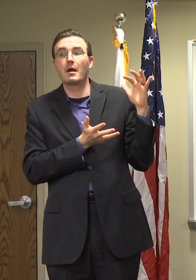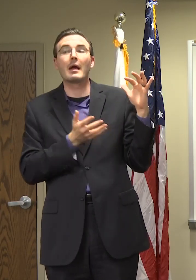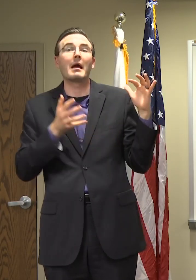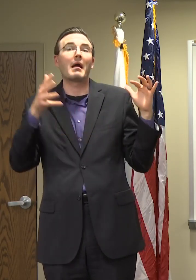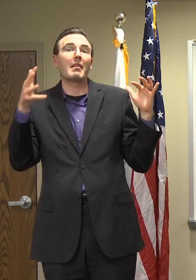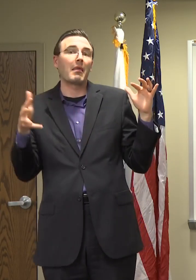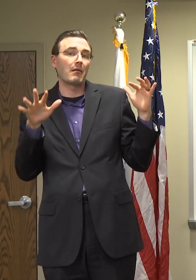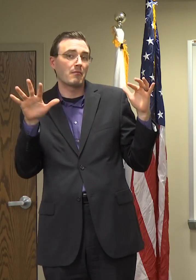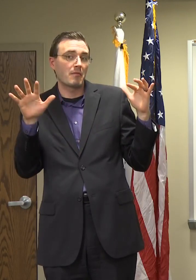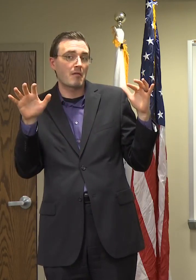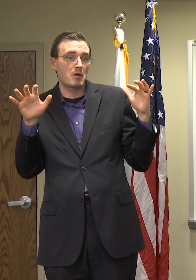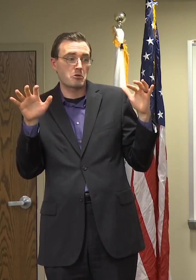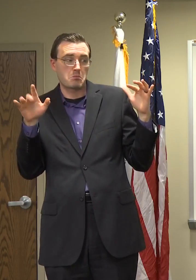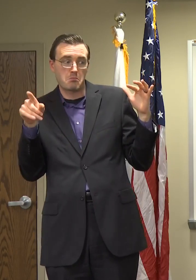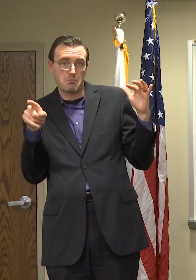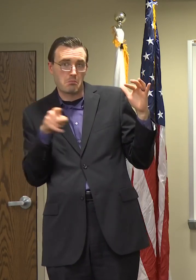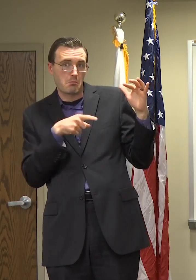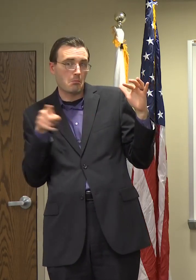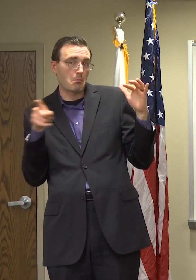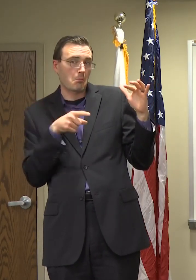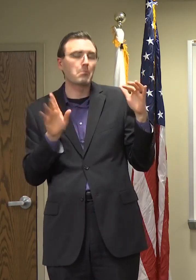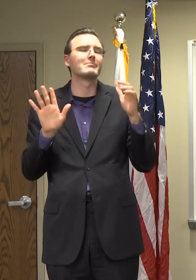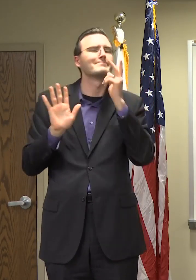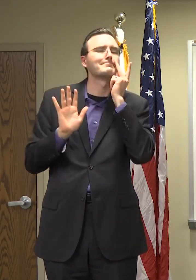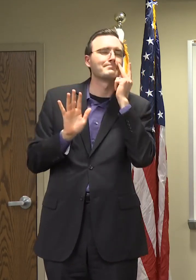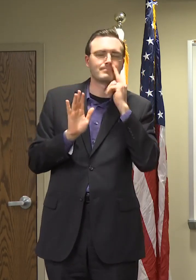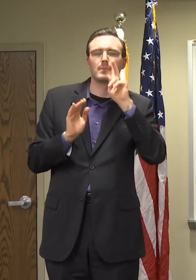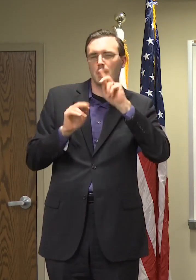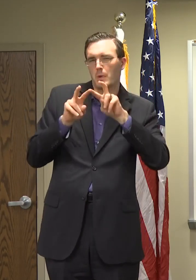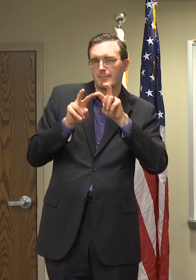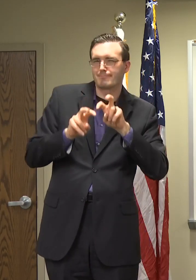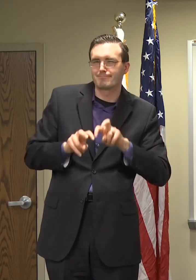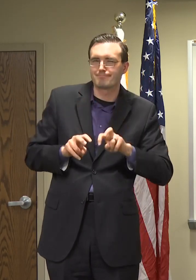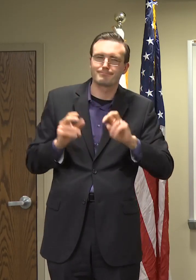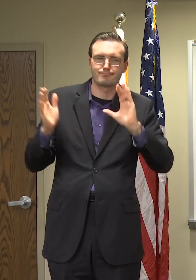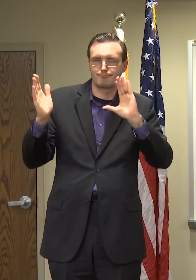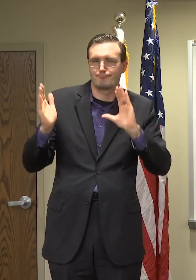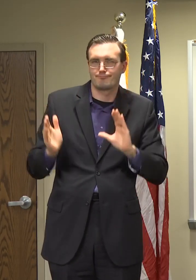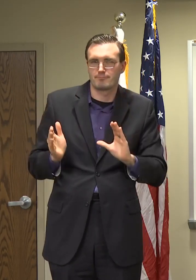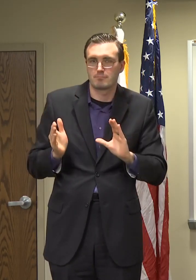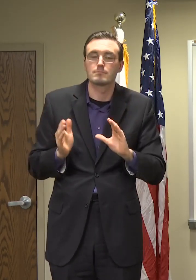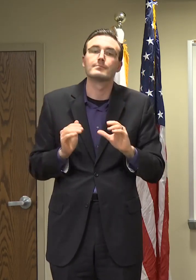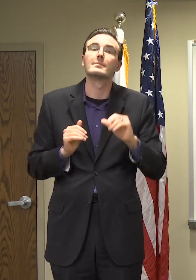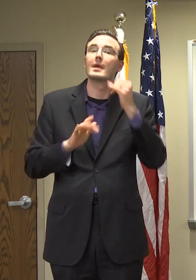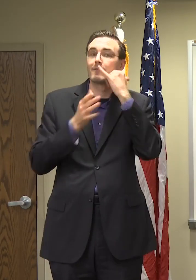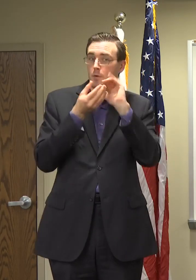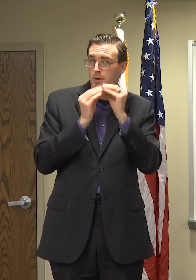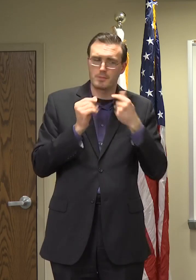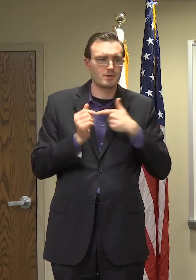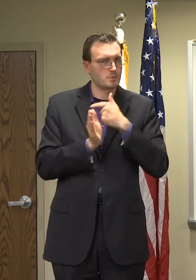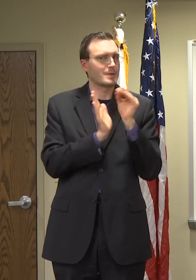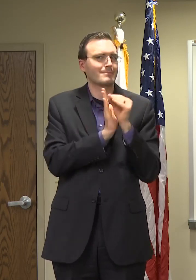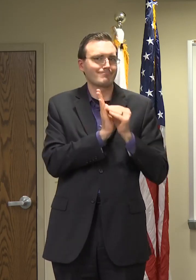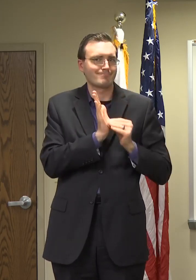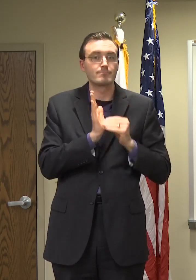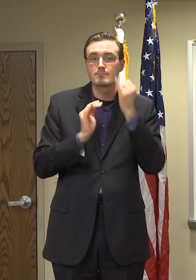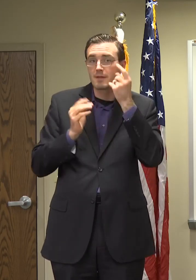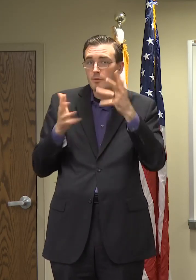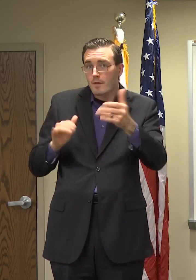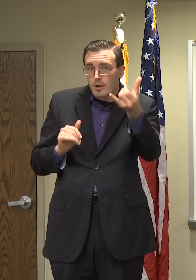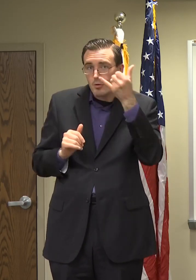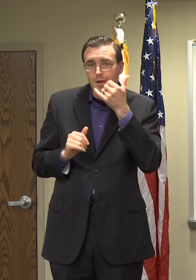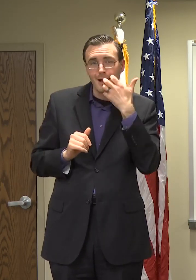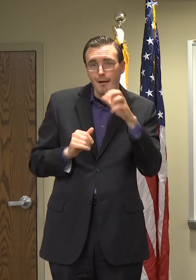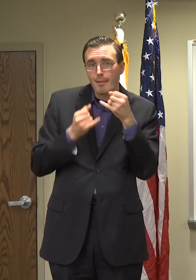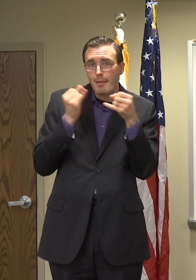remaining results that we have in that file. So we have taken down numbers. If you have called us through the COVID-19 hotline, sent us an